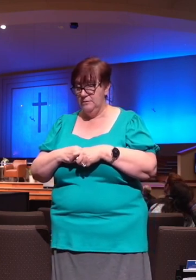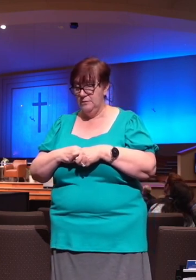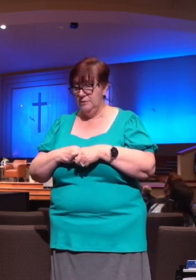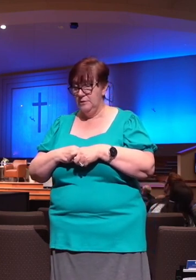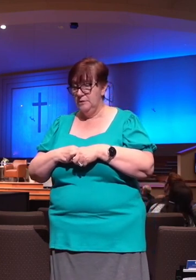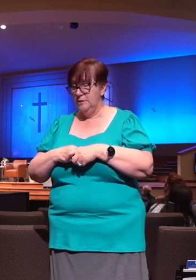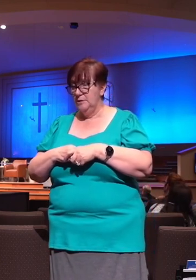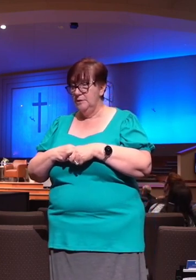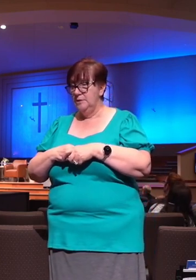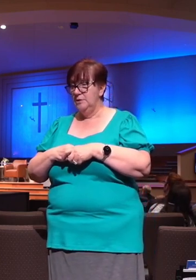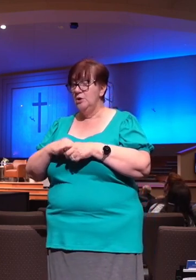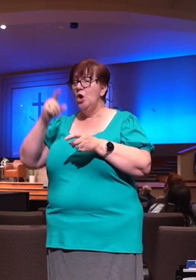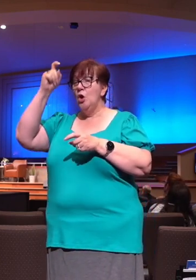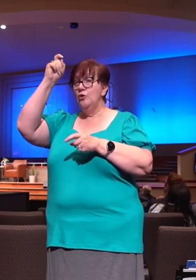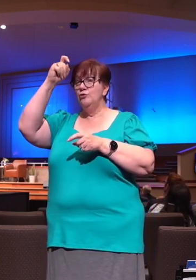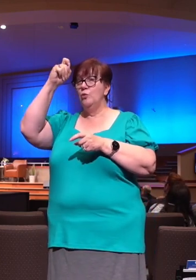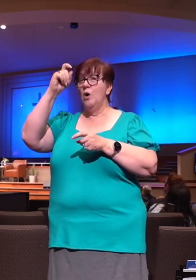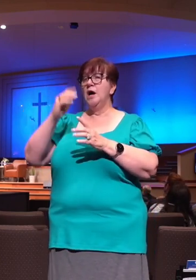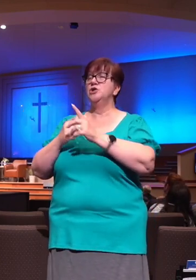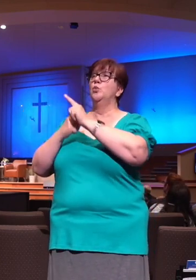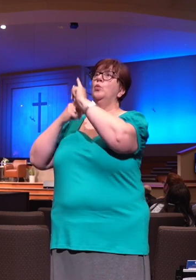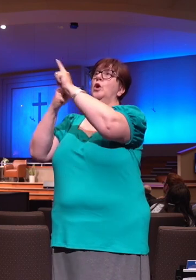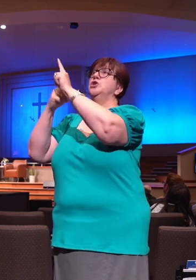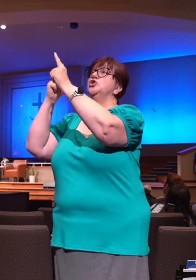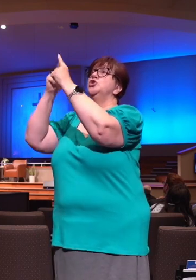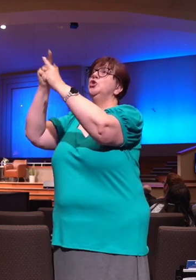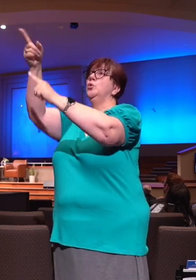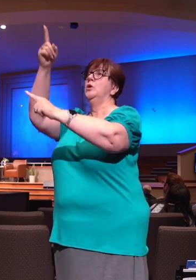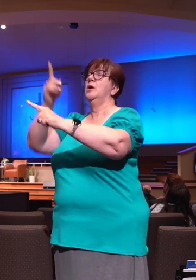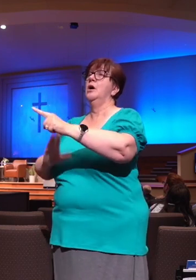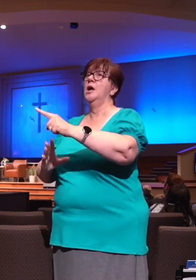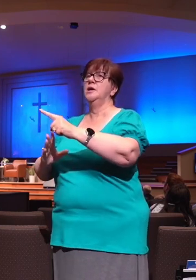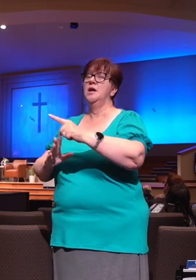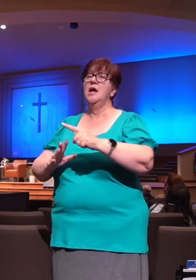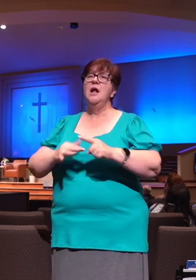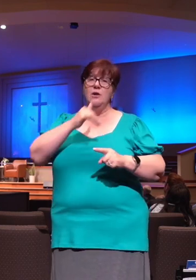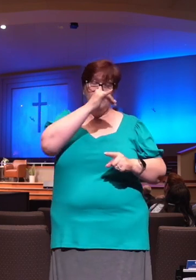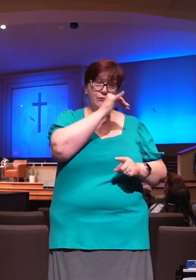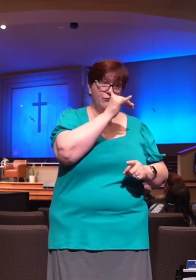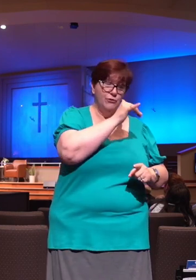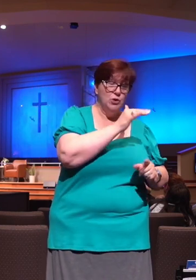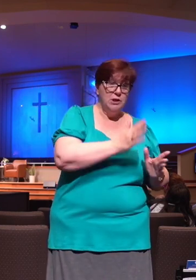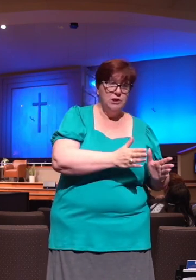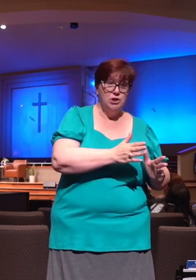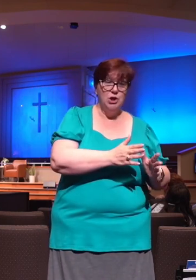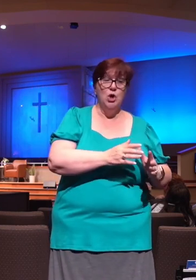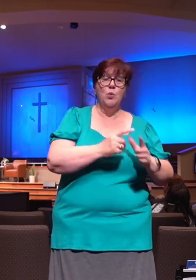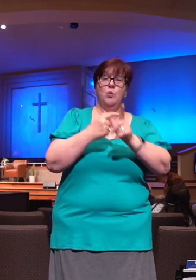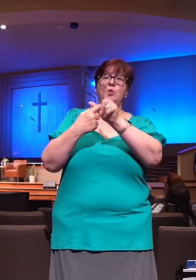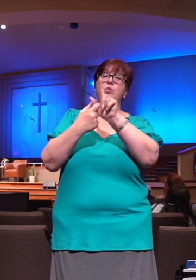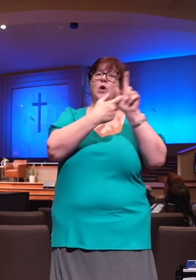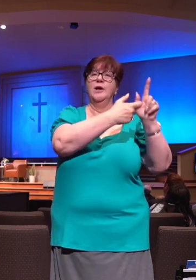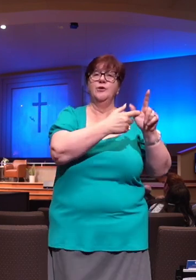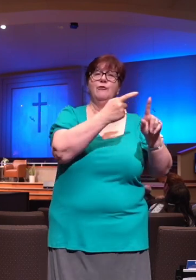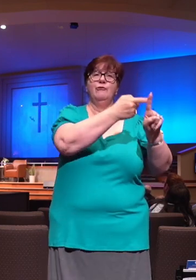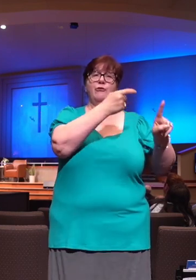The wise will run to God and find satisfaction. The unwise will run to God. They'll find sorrow. That's the contrast that we see here. So satisfied in his protection.